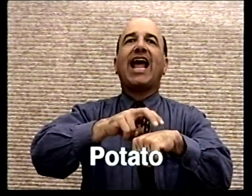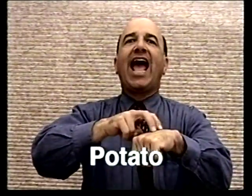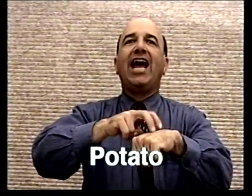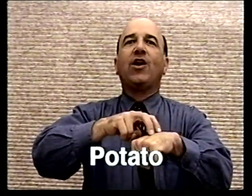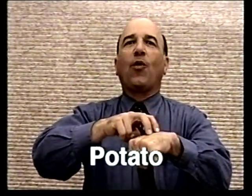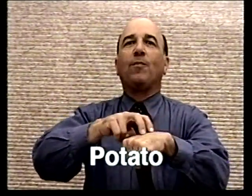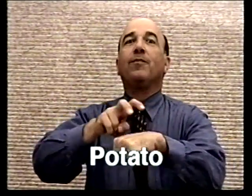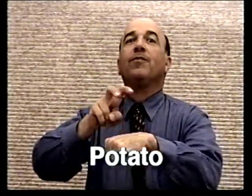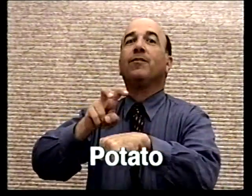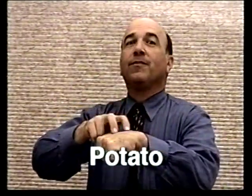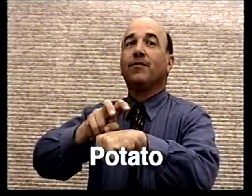Potato,